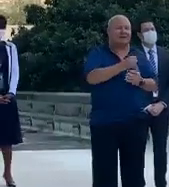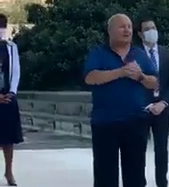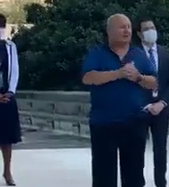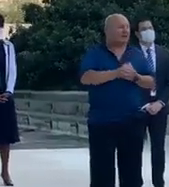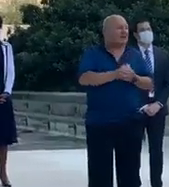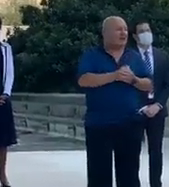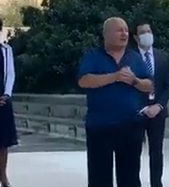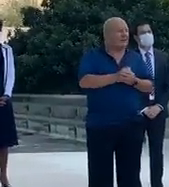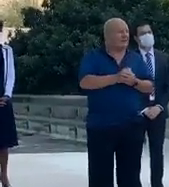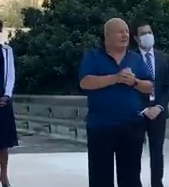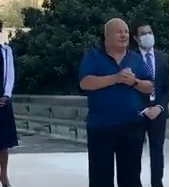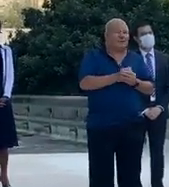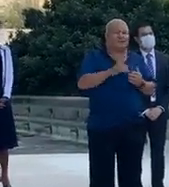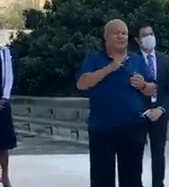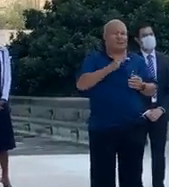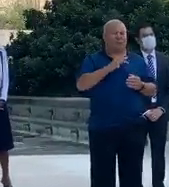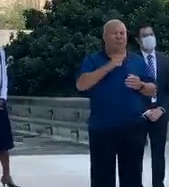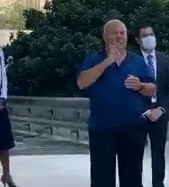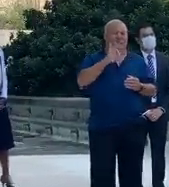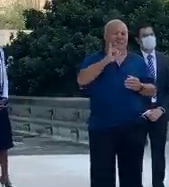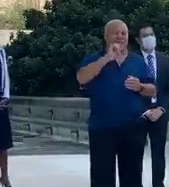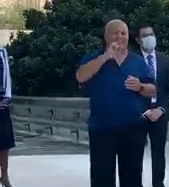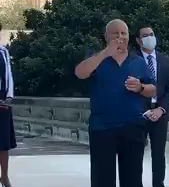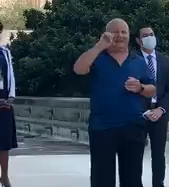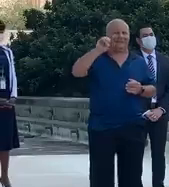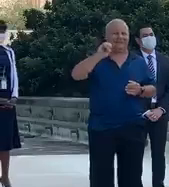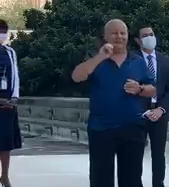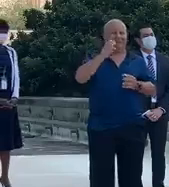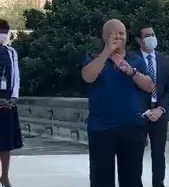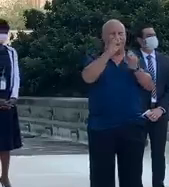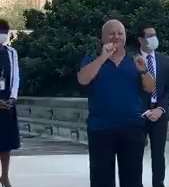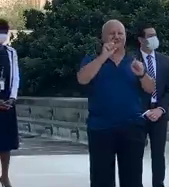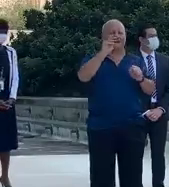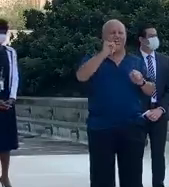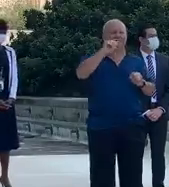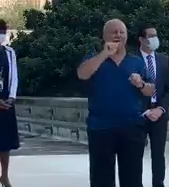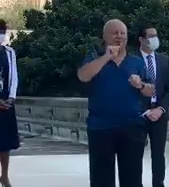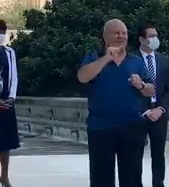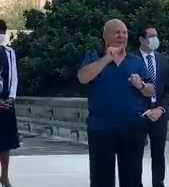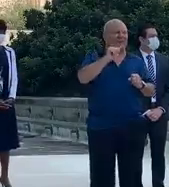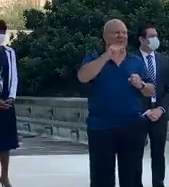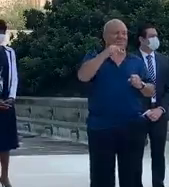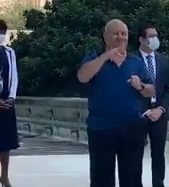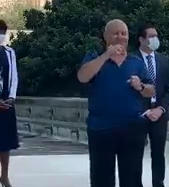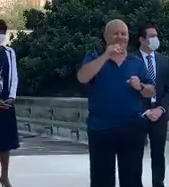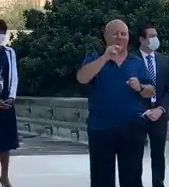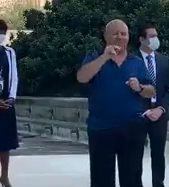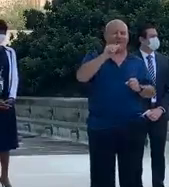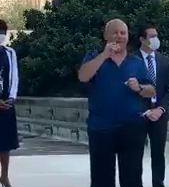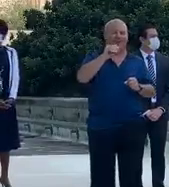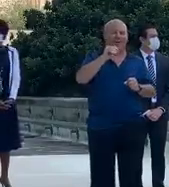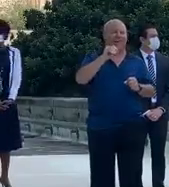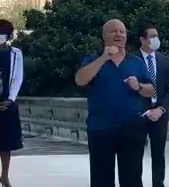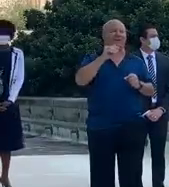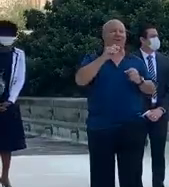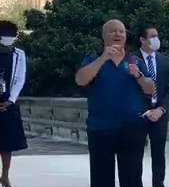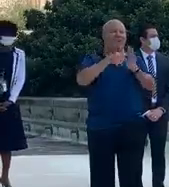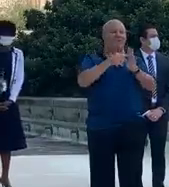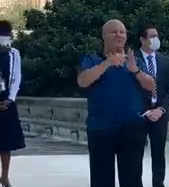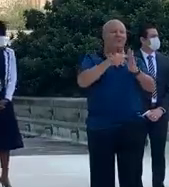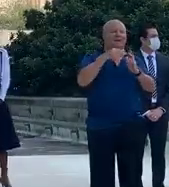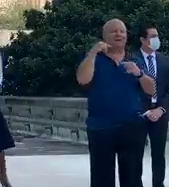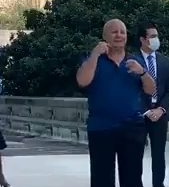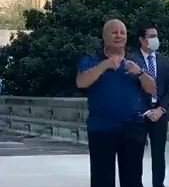this fierce president, Ms. Myra Pineda, representing the Hispanic Chamber of Commerce.